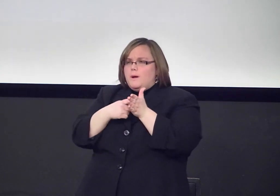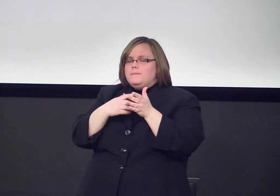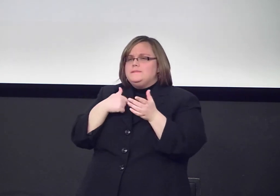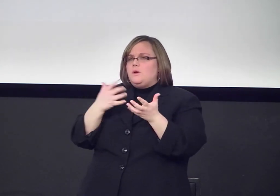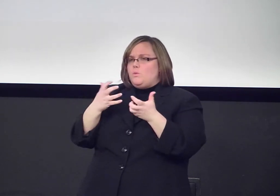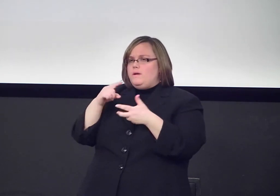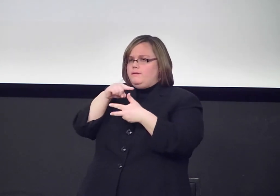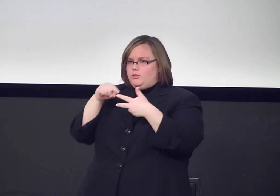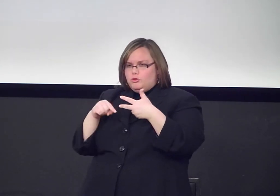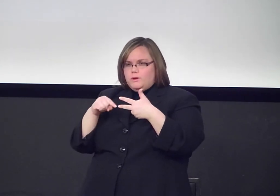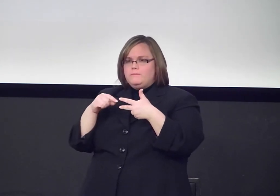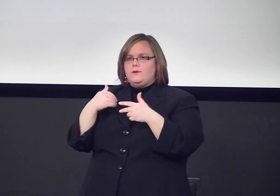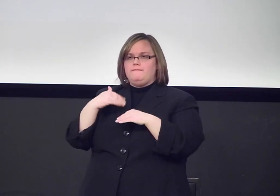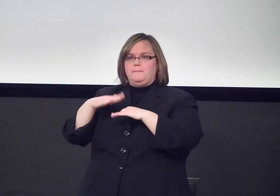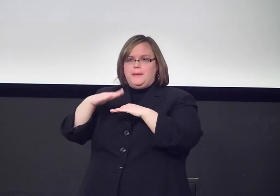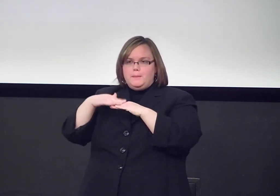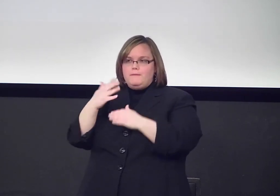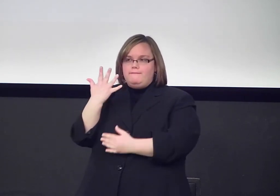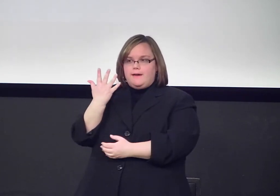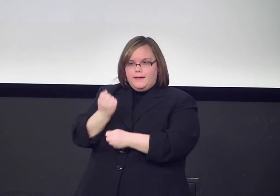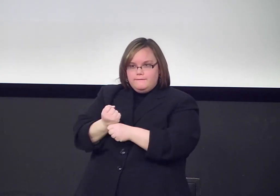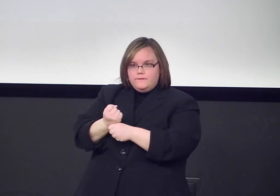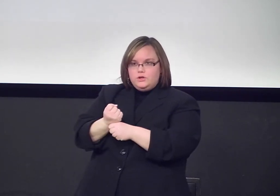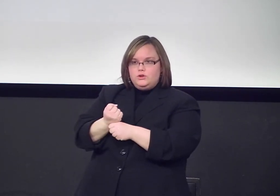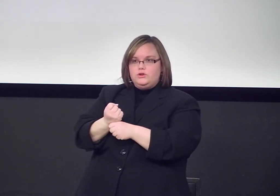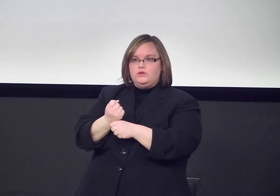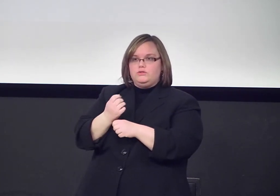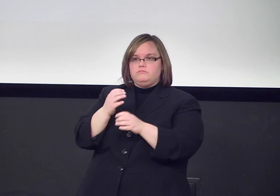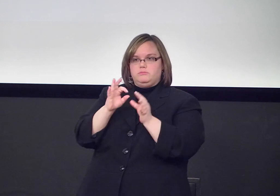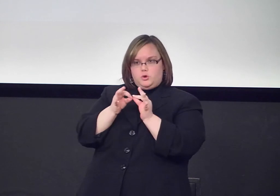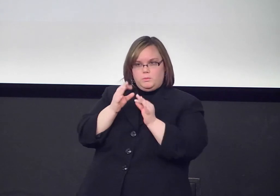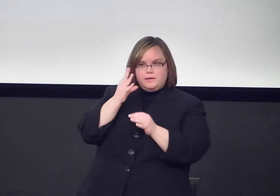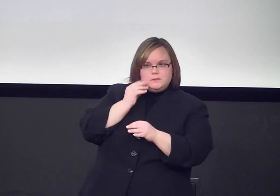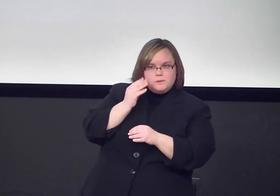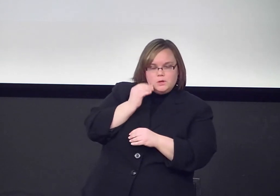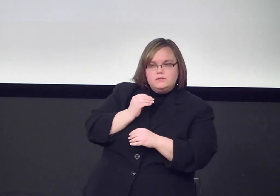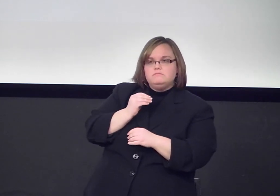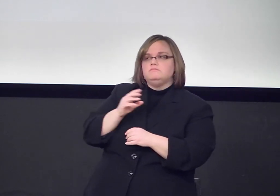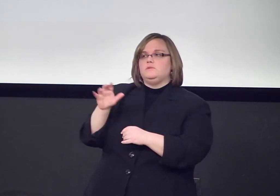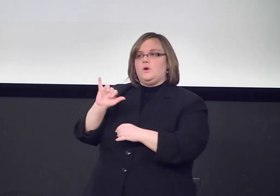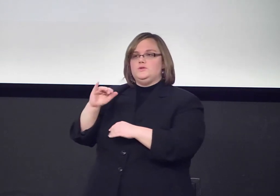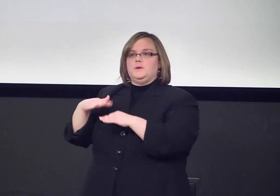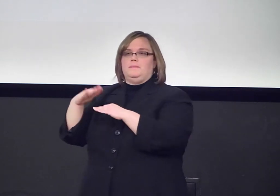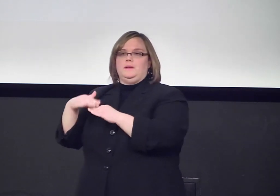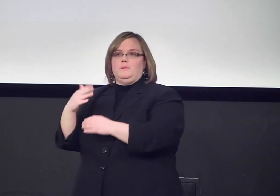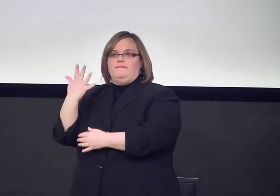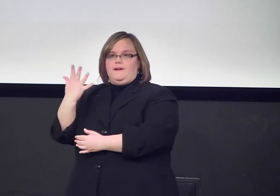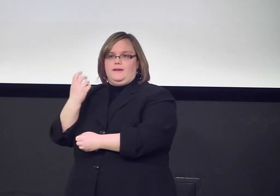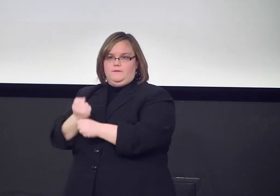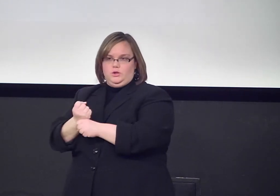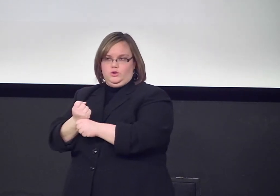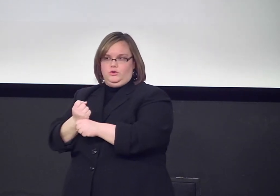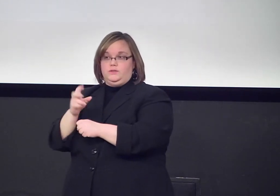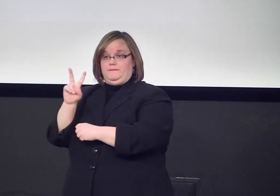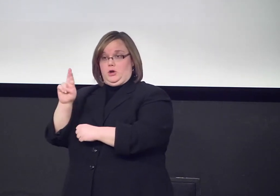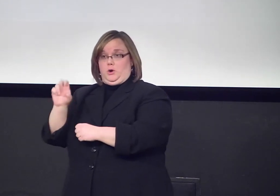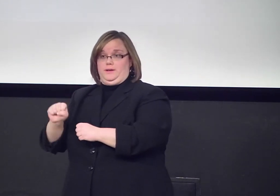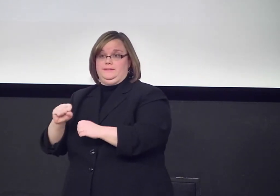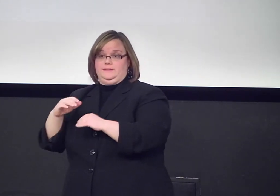As participants, and I had a specific criteria, which was a minimum of 5 years interpreting experience, as well as